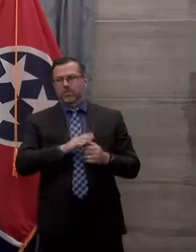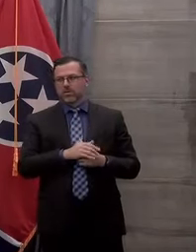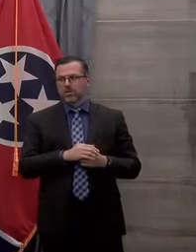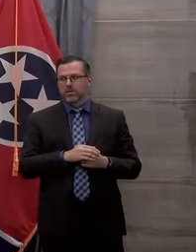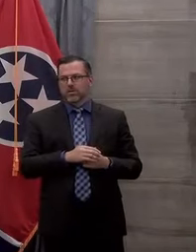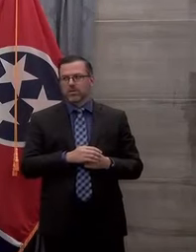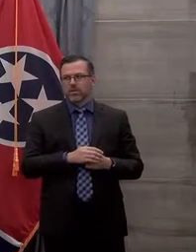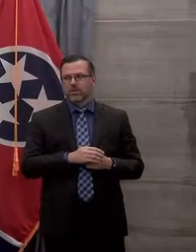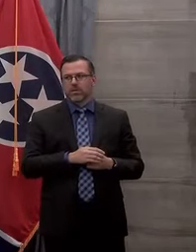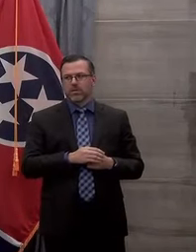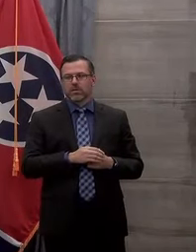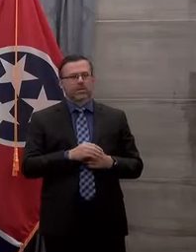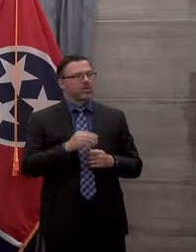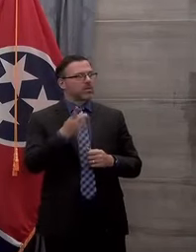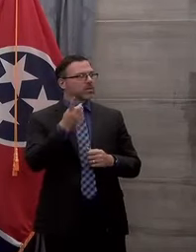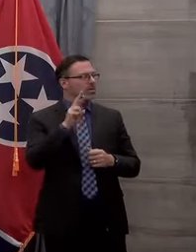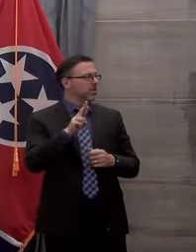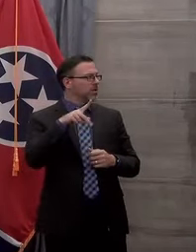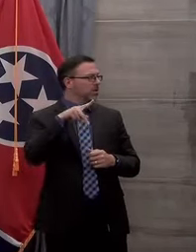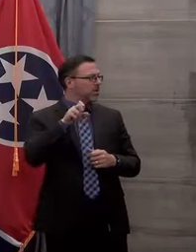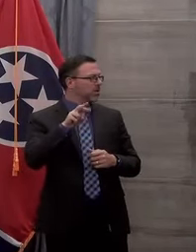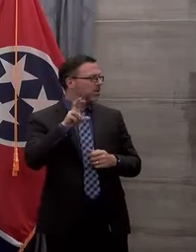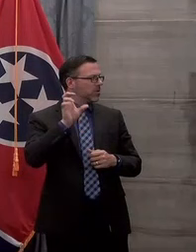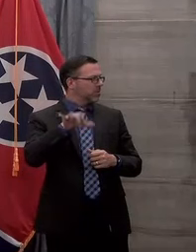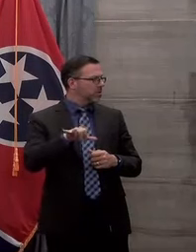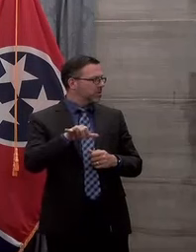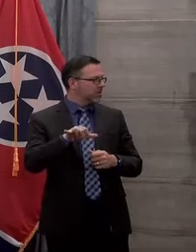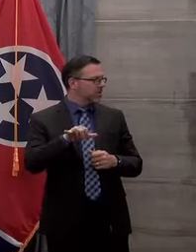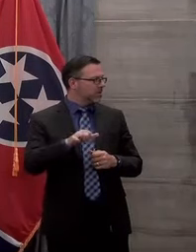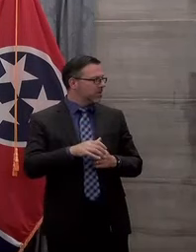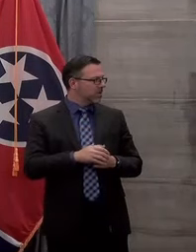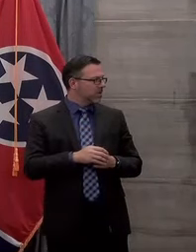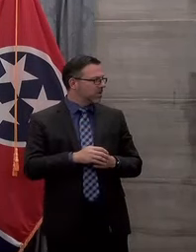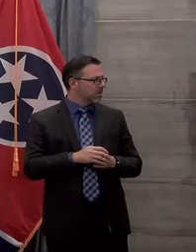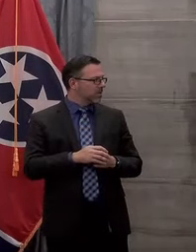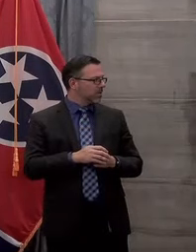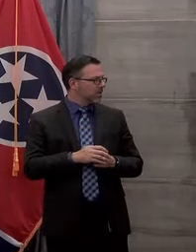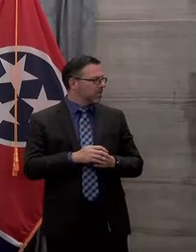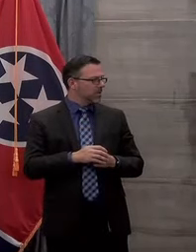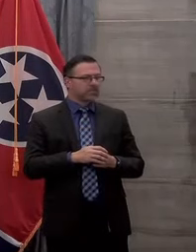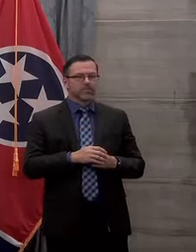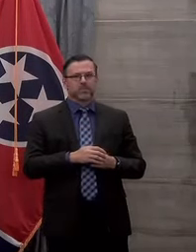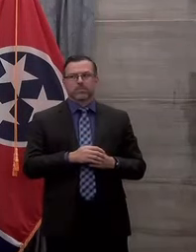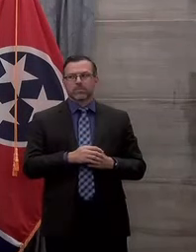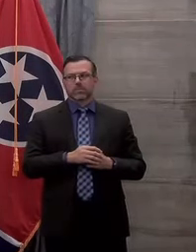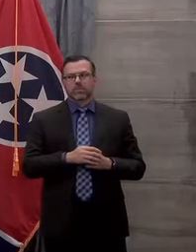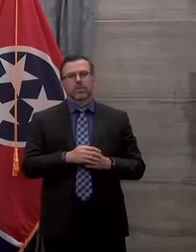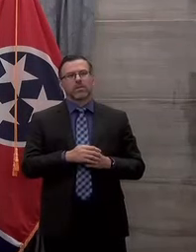Since the beginning, Commissioner, you talked